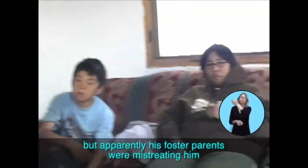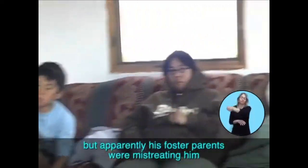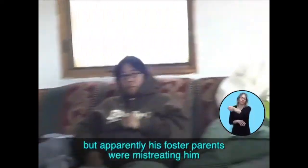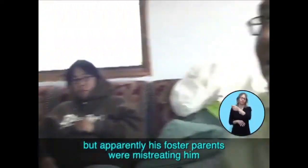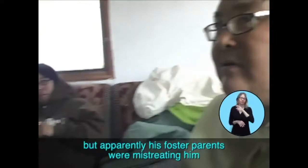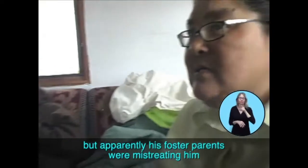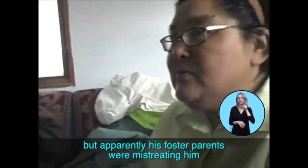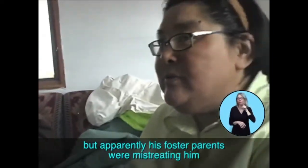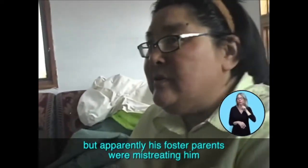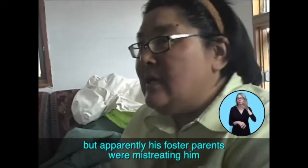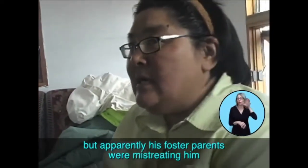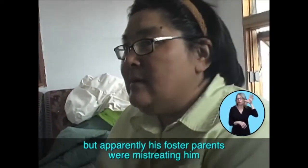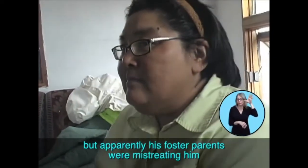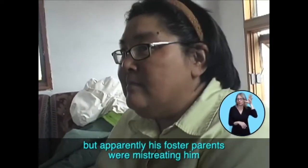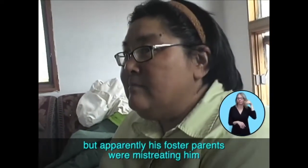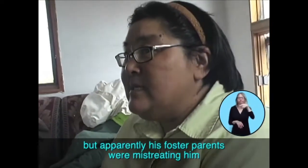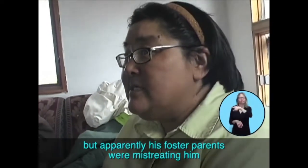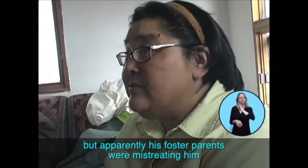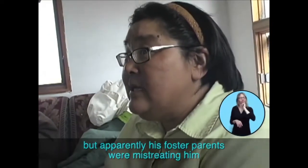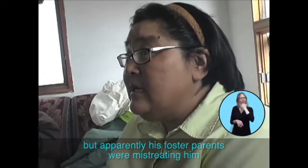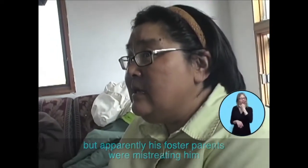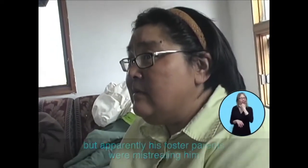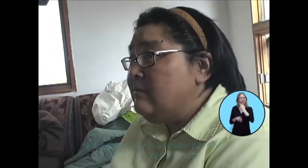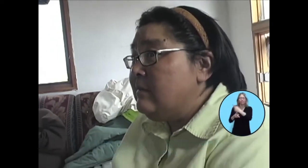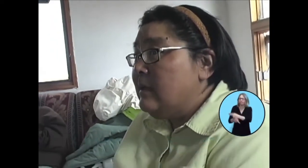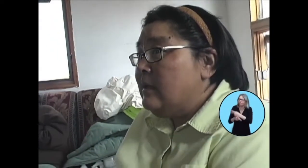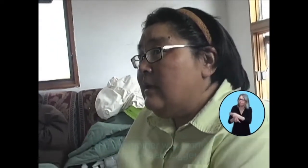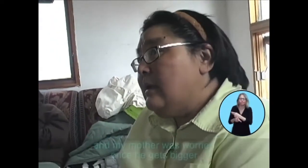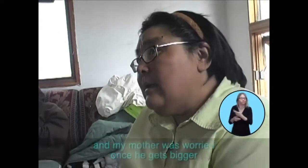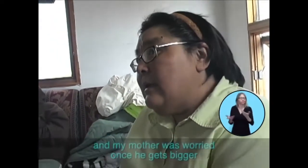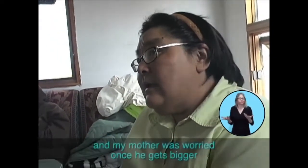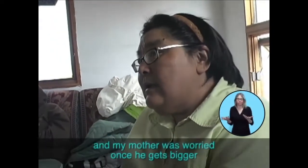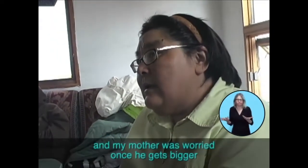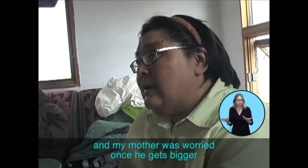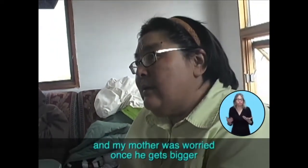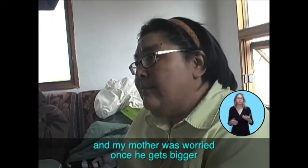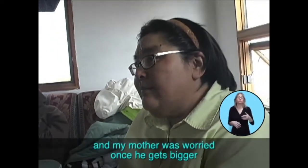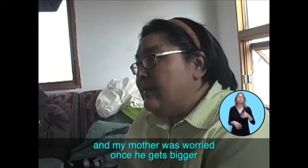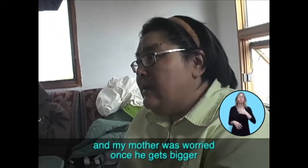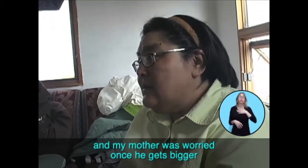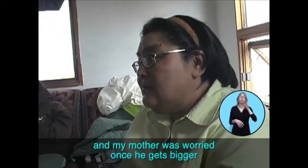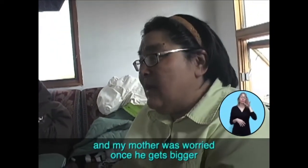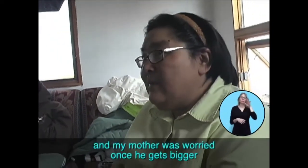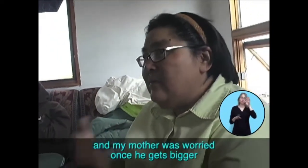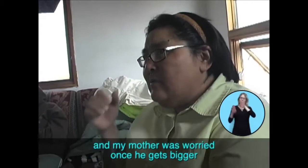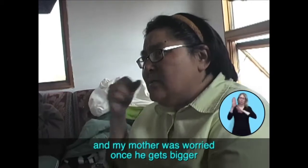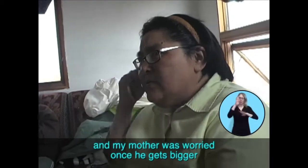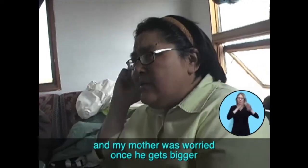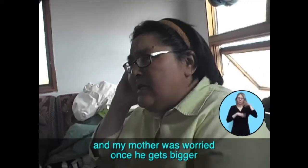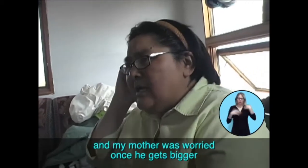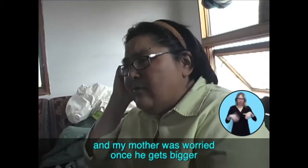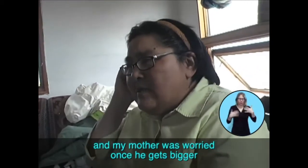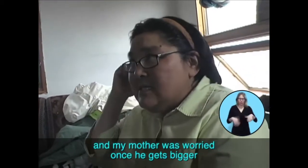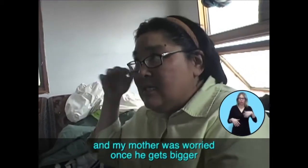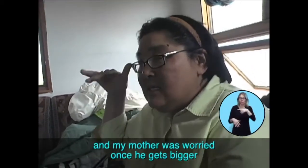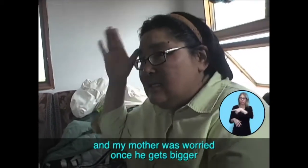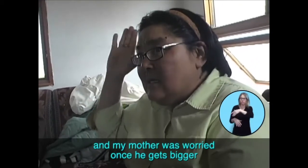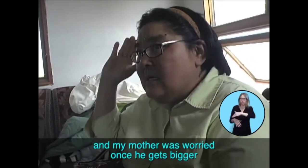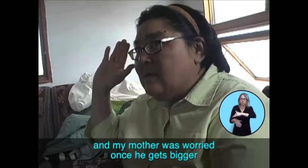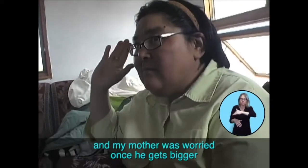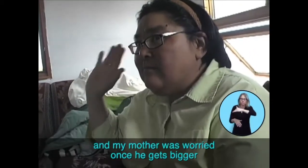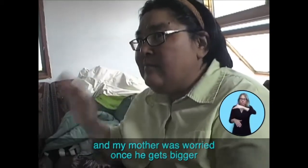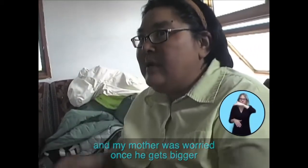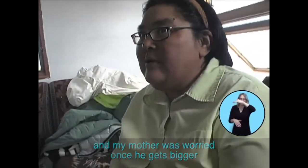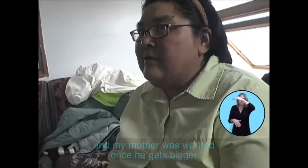foster parents were mistreating. And my mother was worried that once he